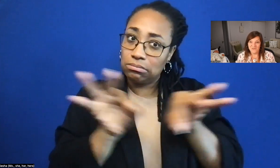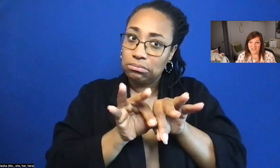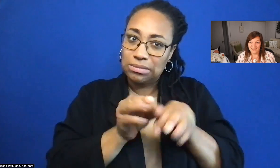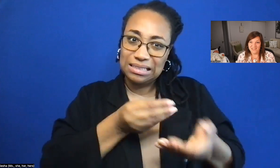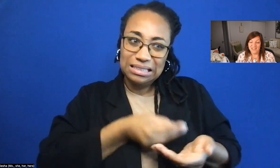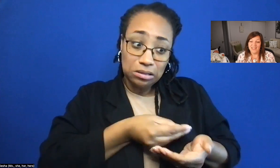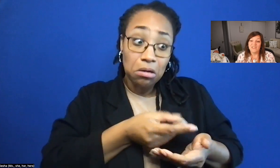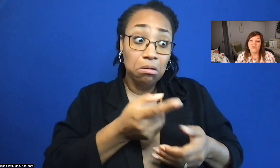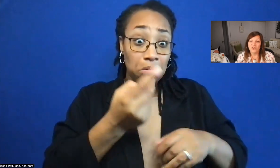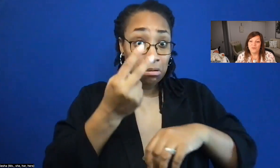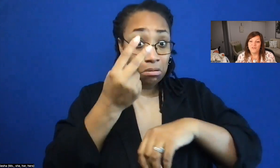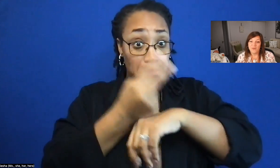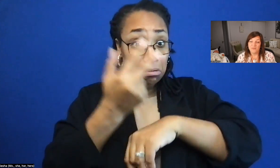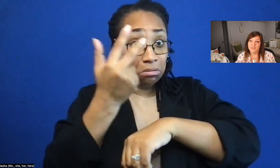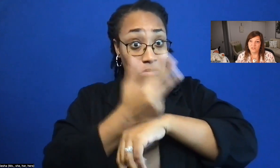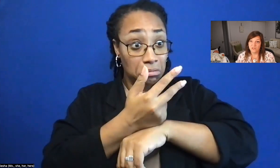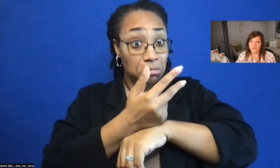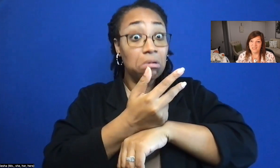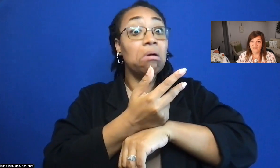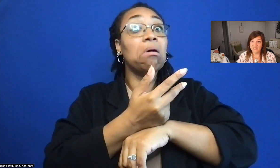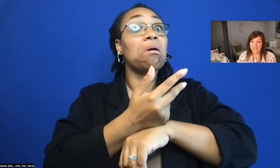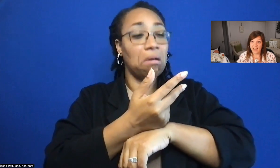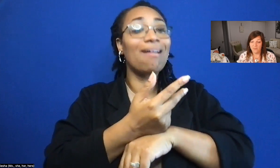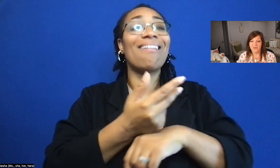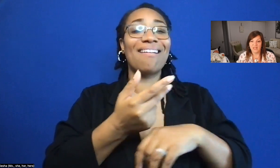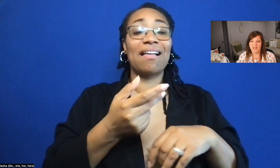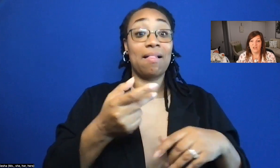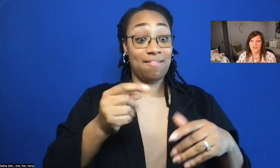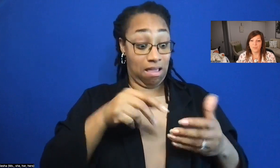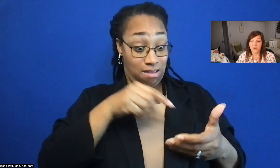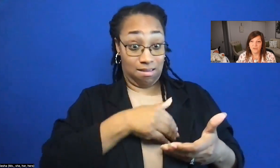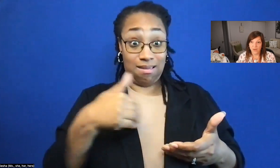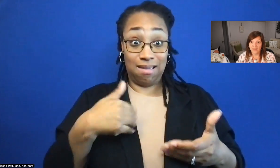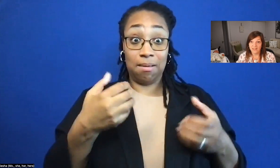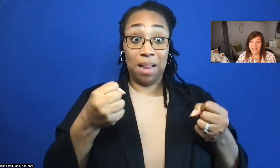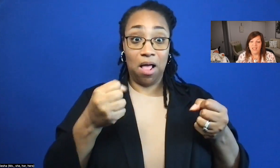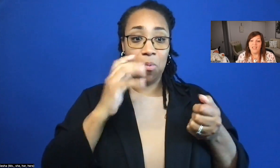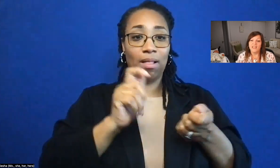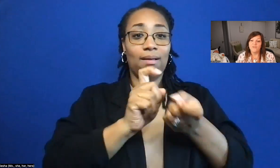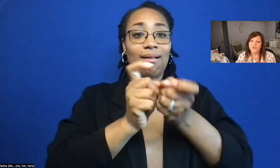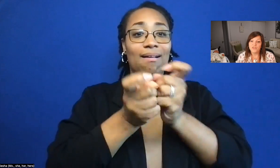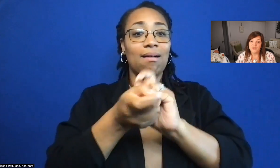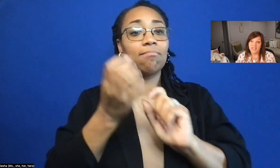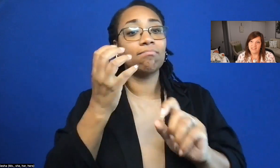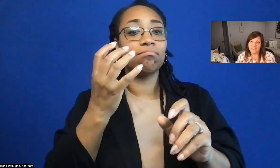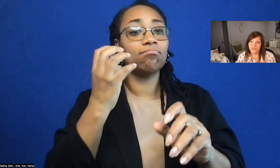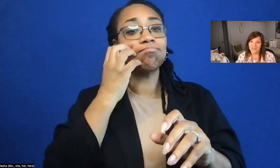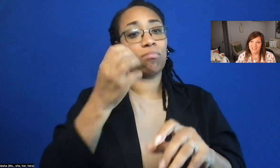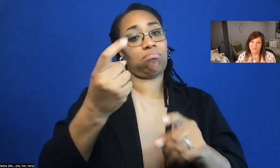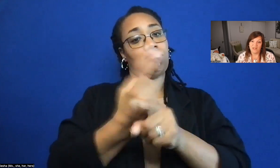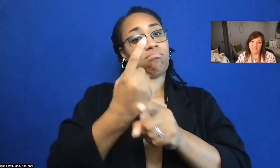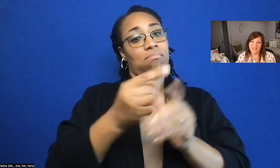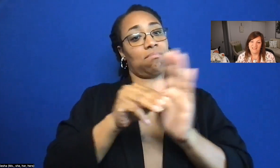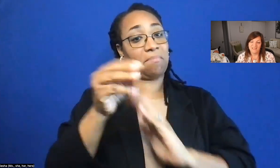Because of this, it is normal for babies to lose 7 to 8% of their birth weight in the first 3 days during